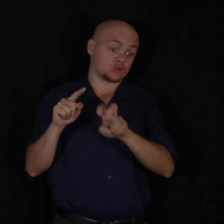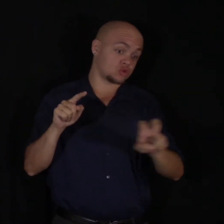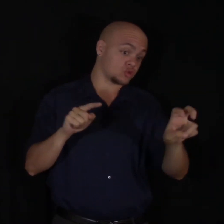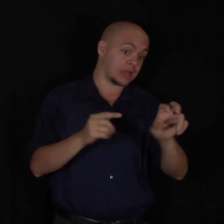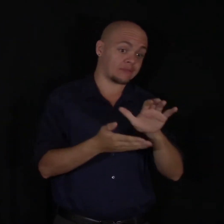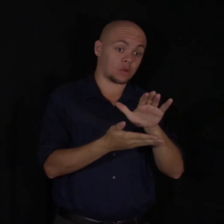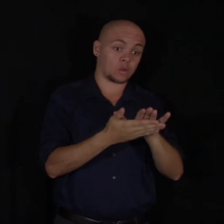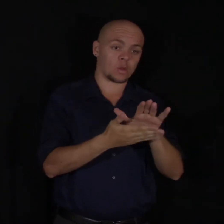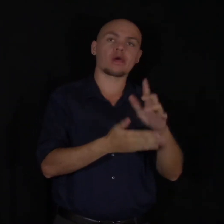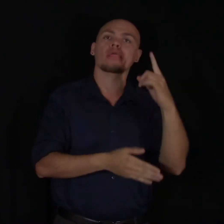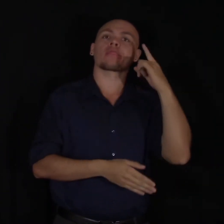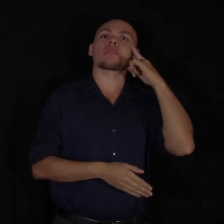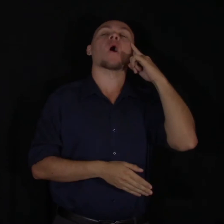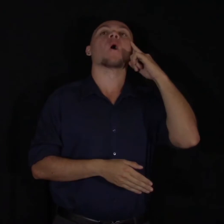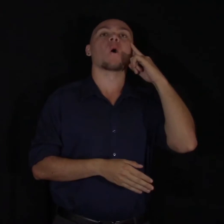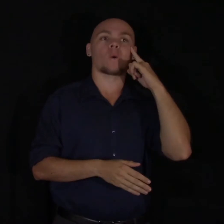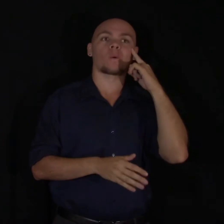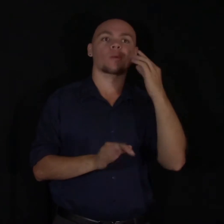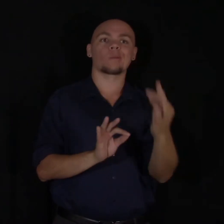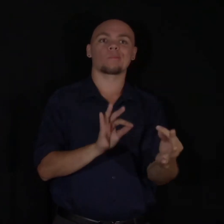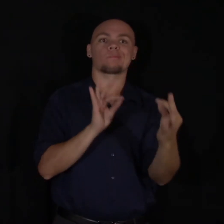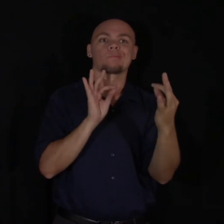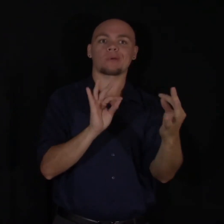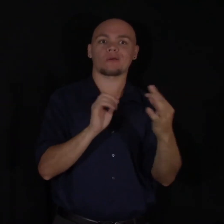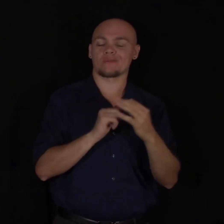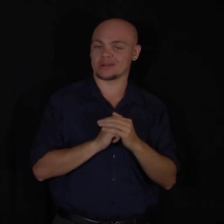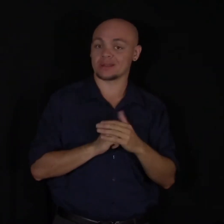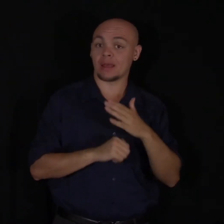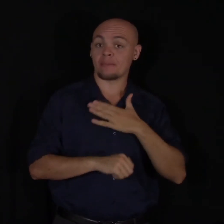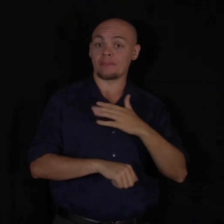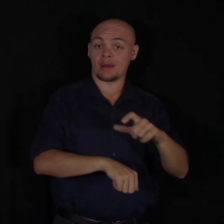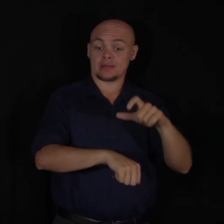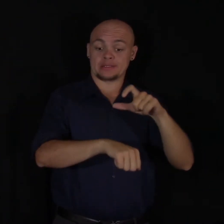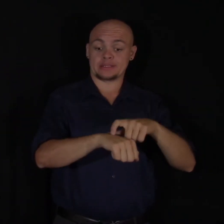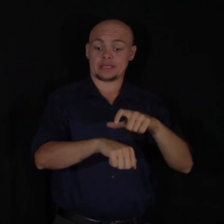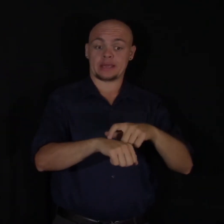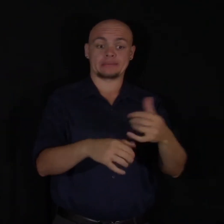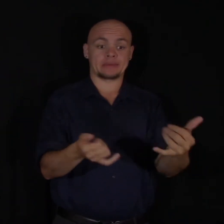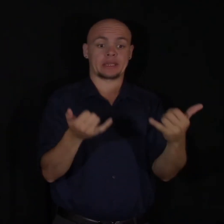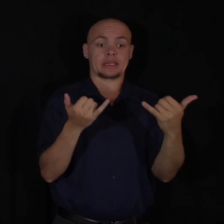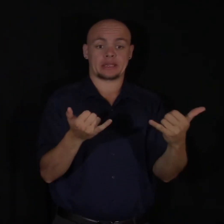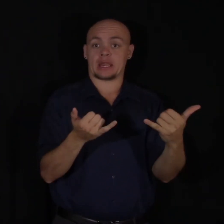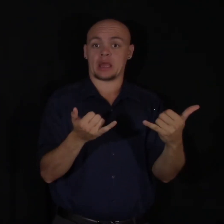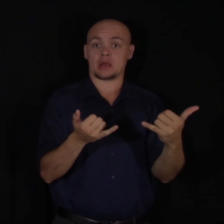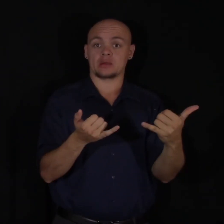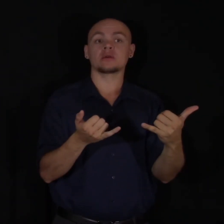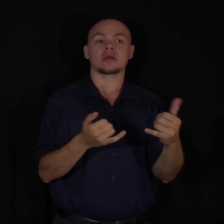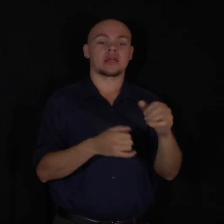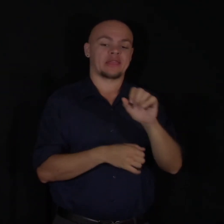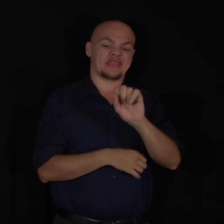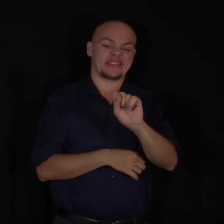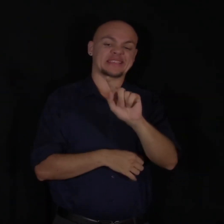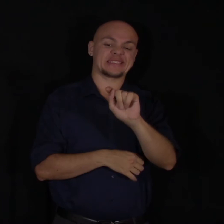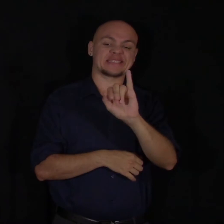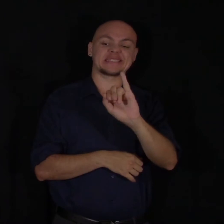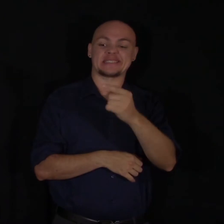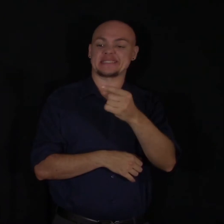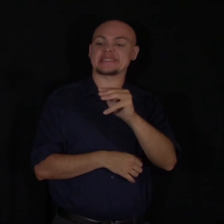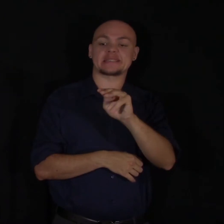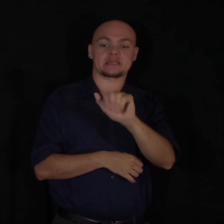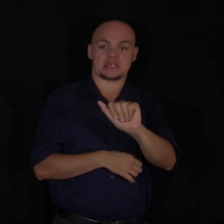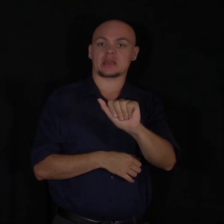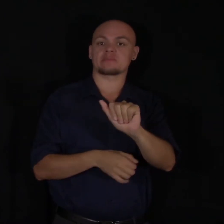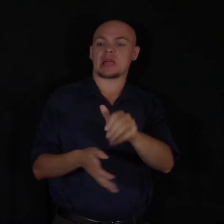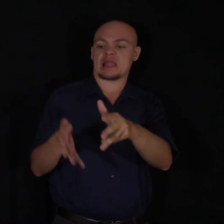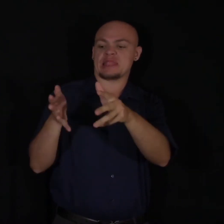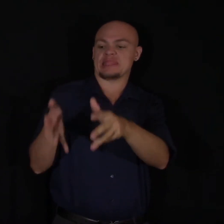myself, this is perfect. It's my time for me to basically leave this stigma. There wasn't going to be